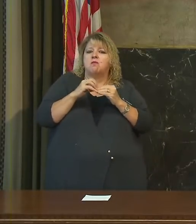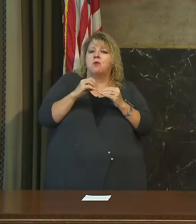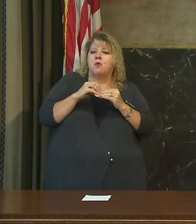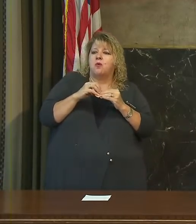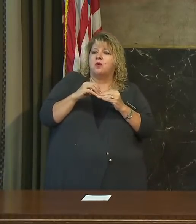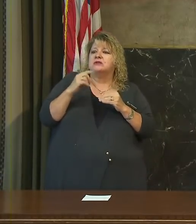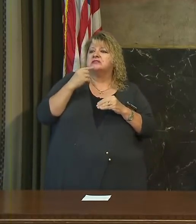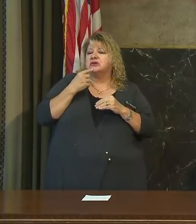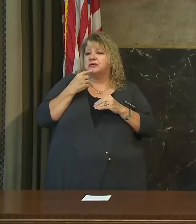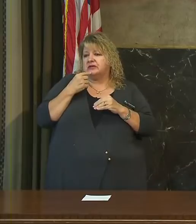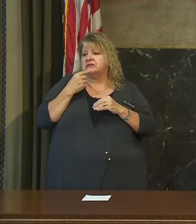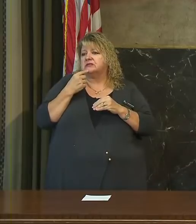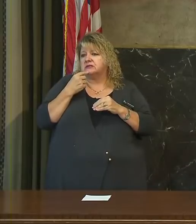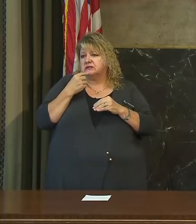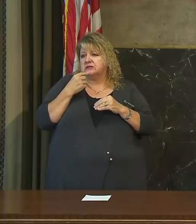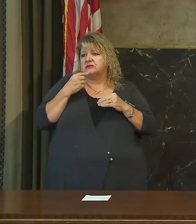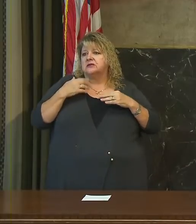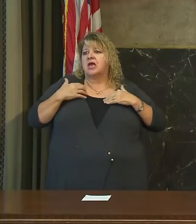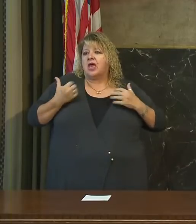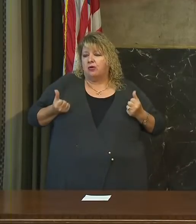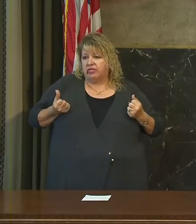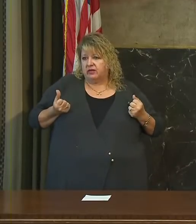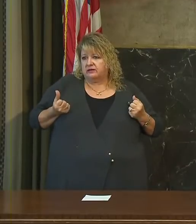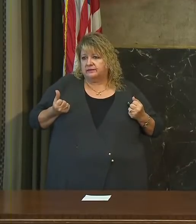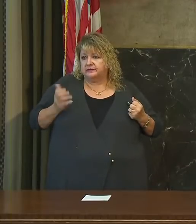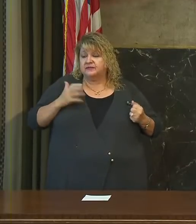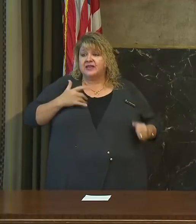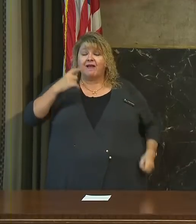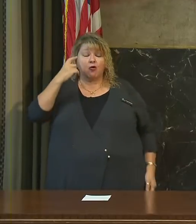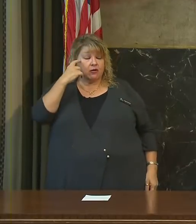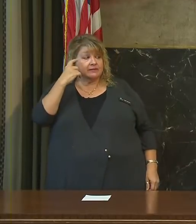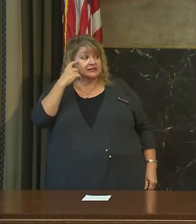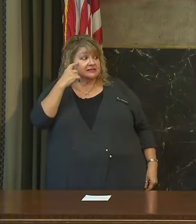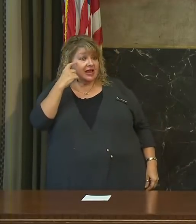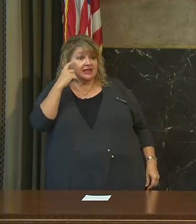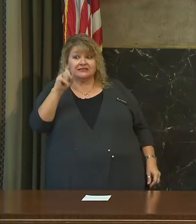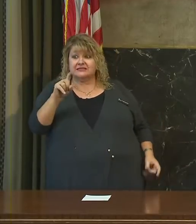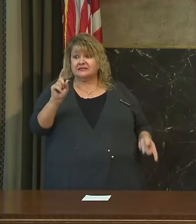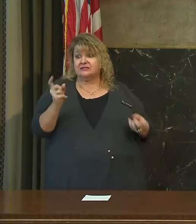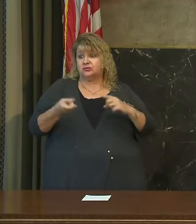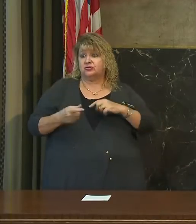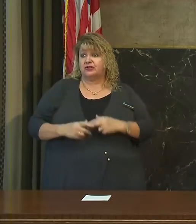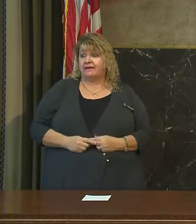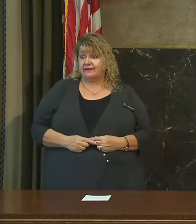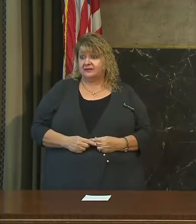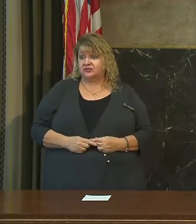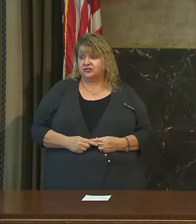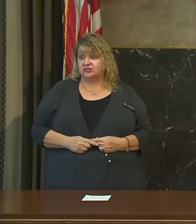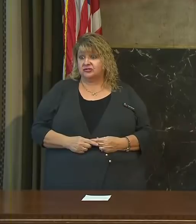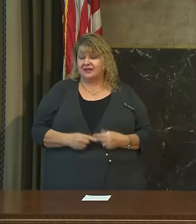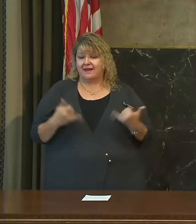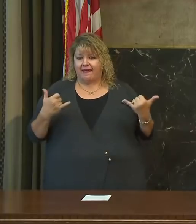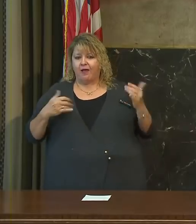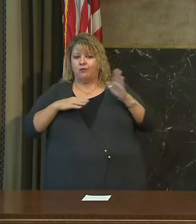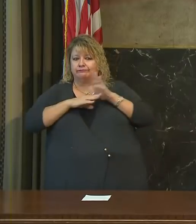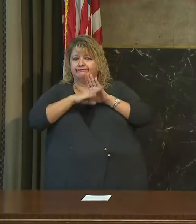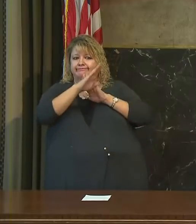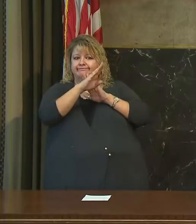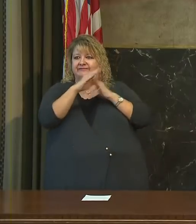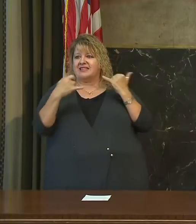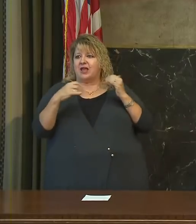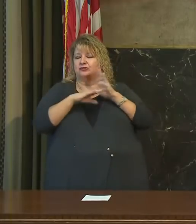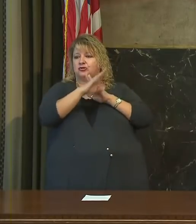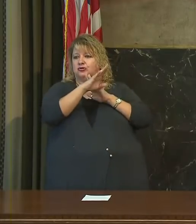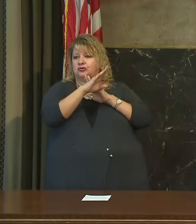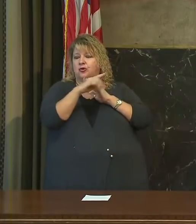underlying conditions. I think the mentality that we have needs to flip to now we're in a surge. Now we're in a surge, and now